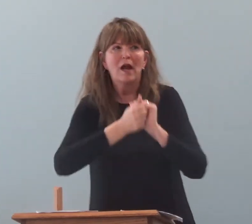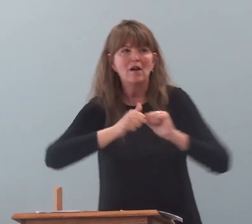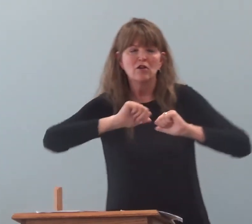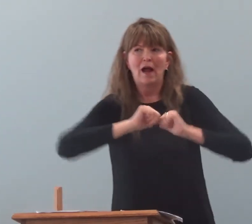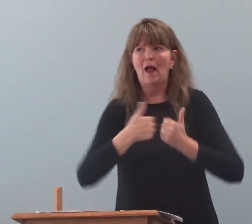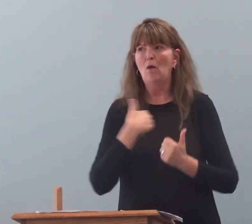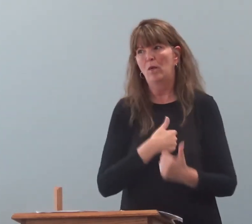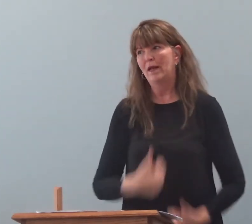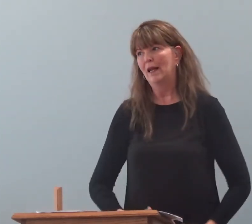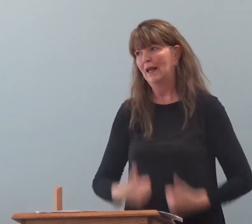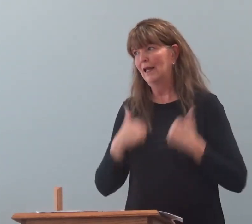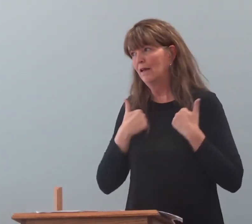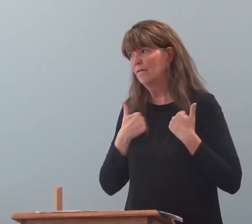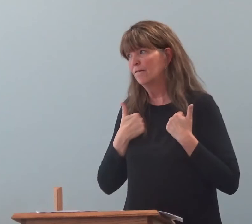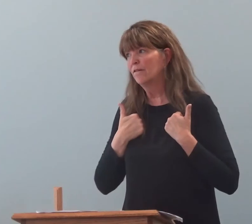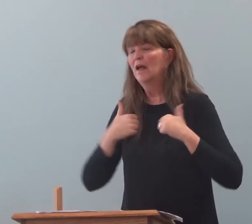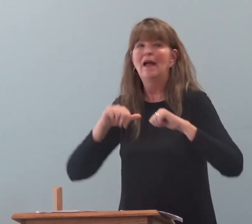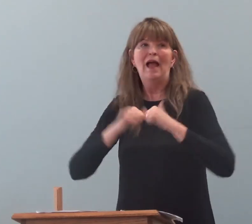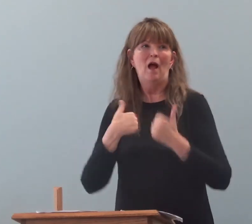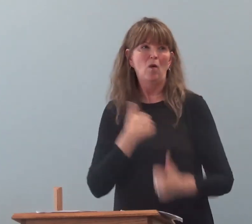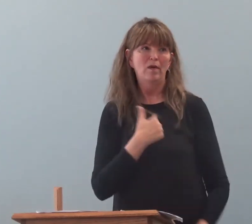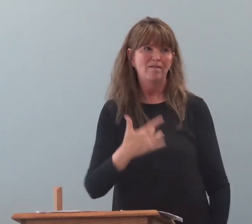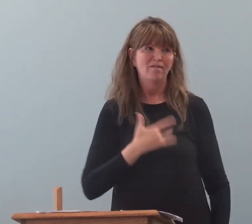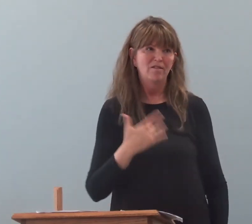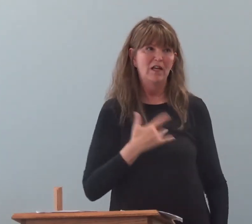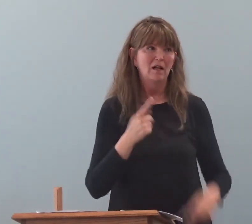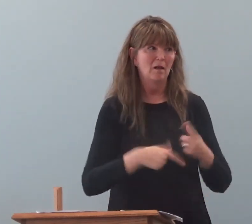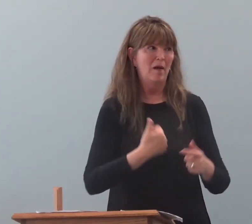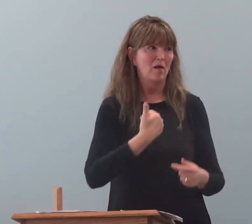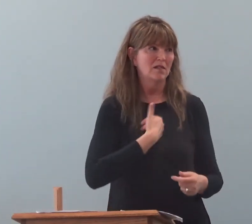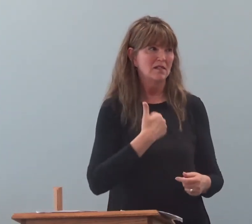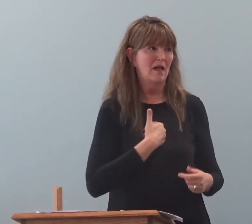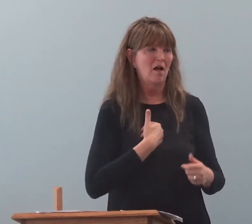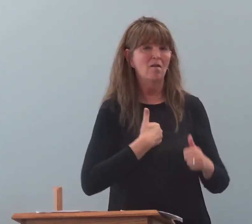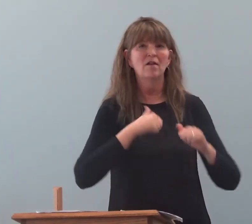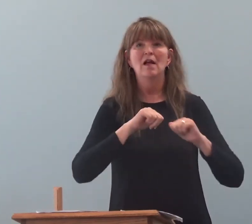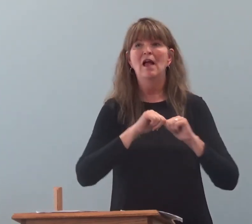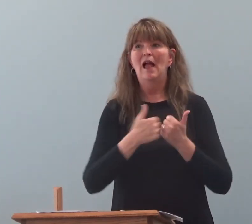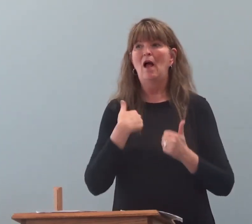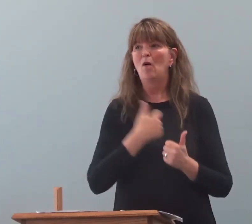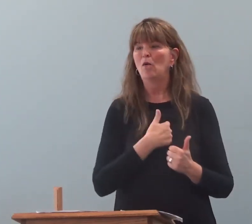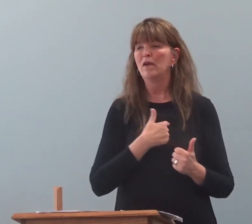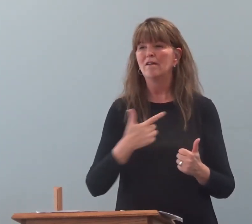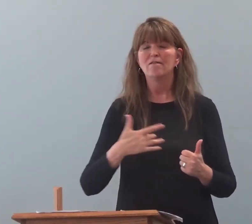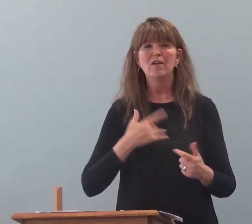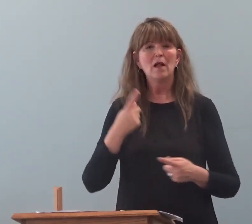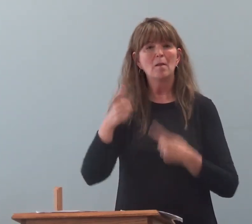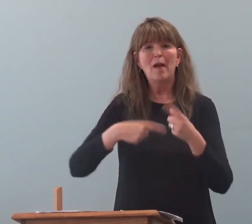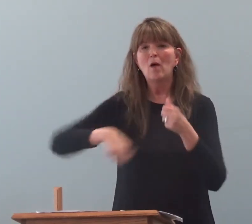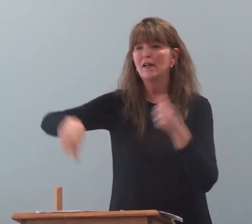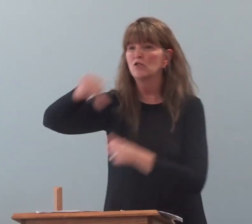the perspective. So we need to change our perspective on how we live, on how we feel about